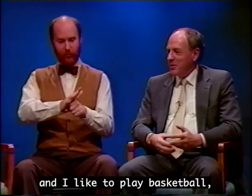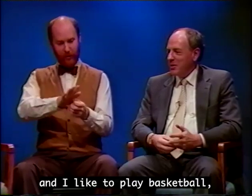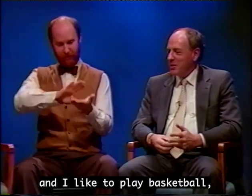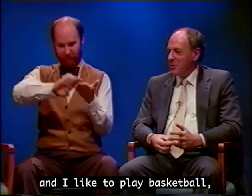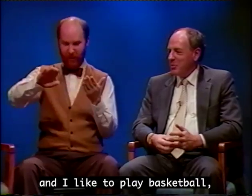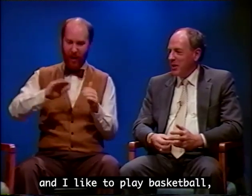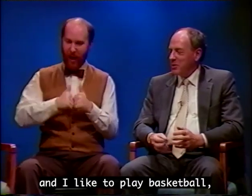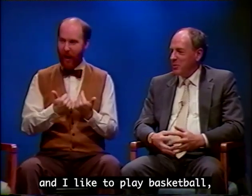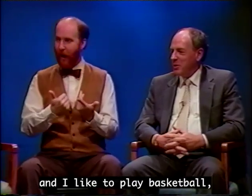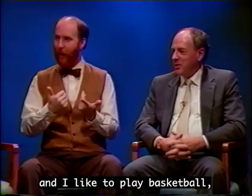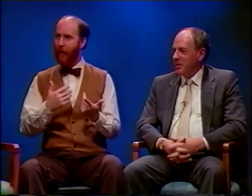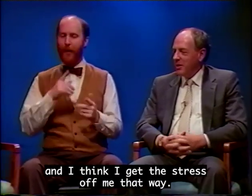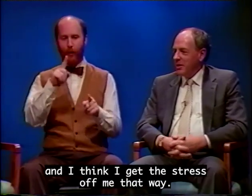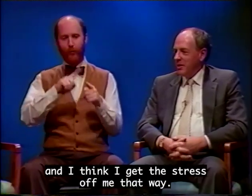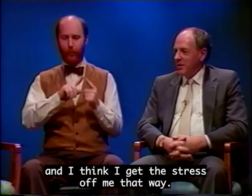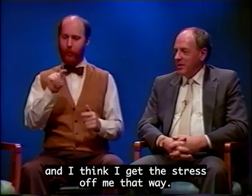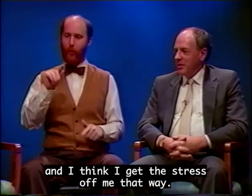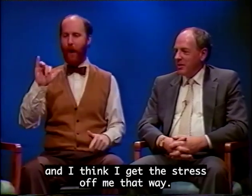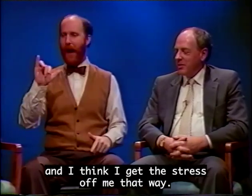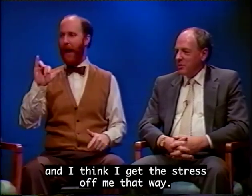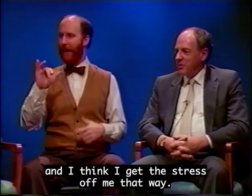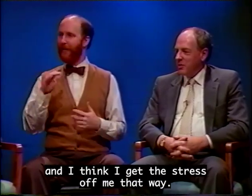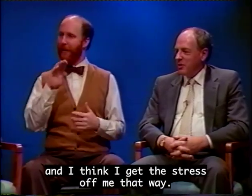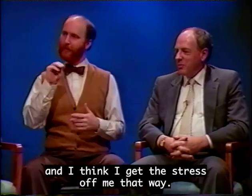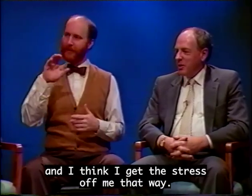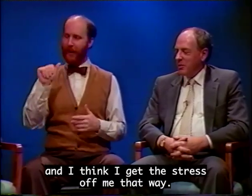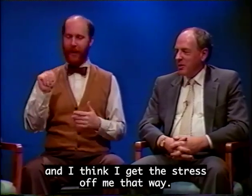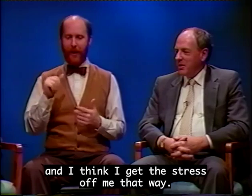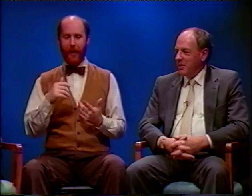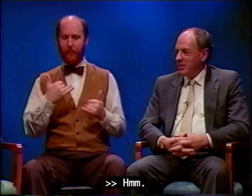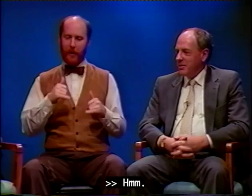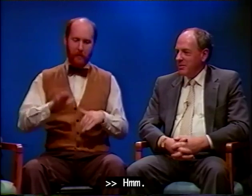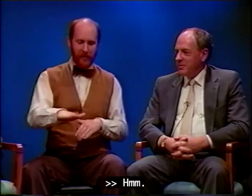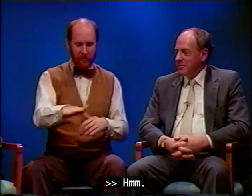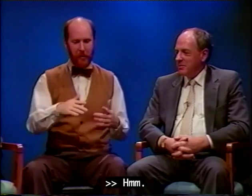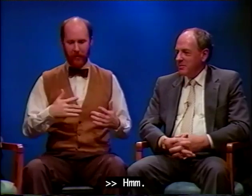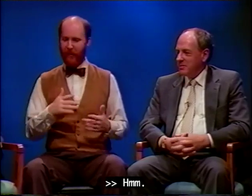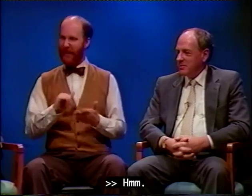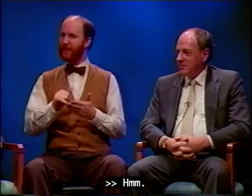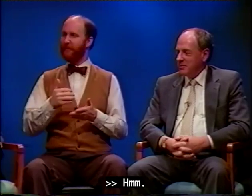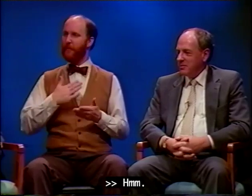out, and I like to play basketball, and I think I get the stress off me that way.